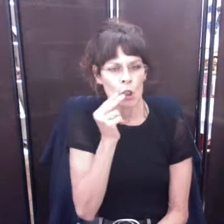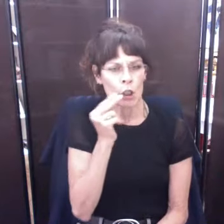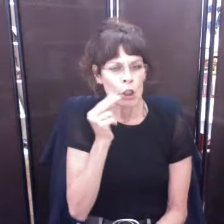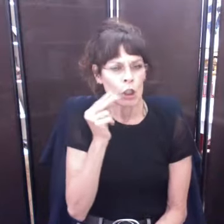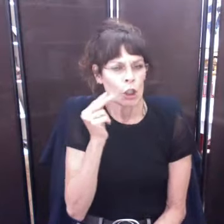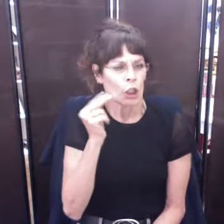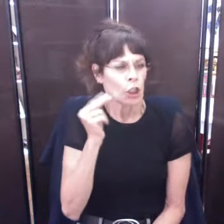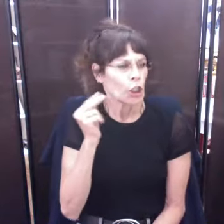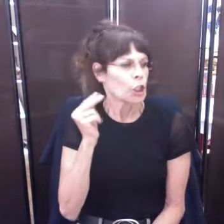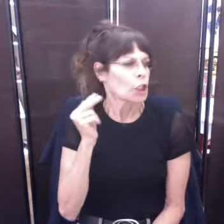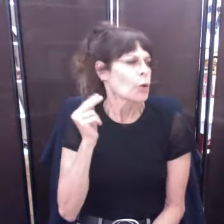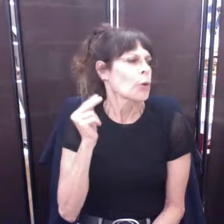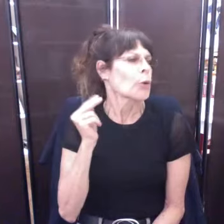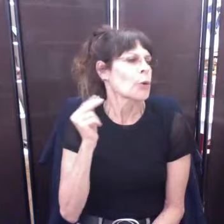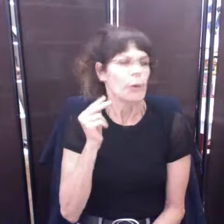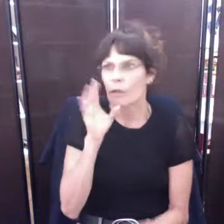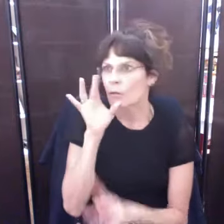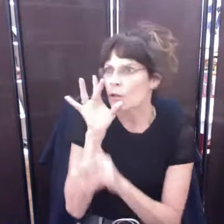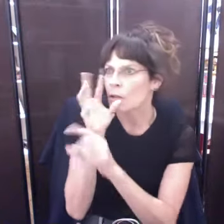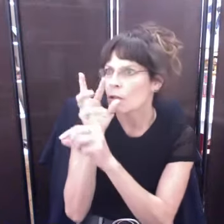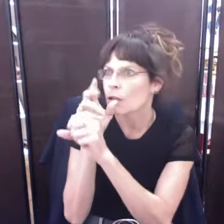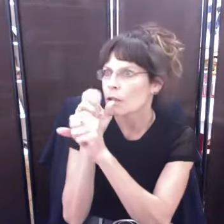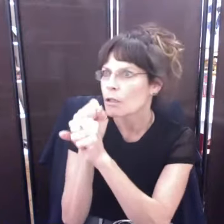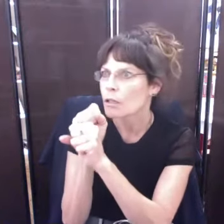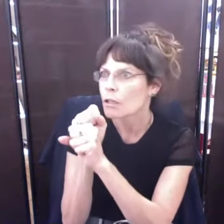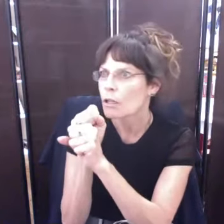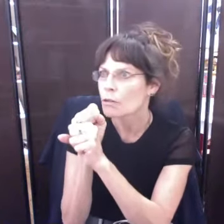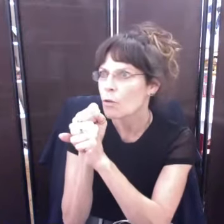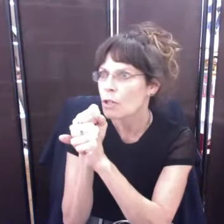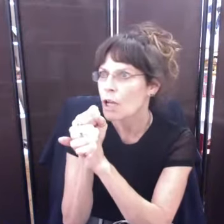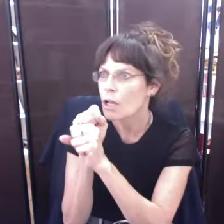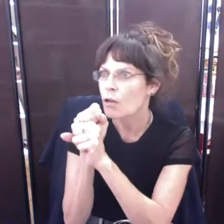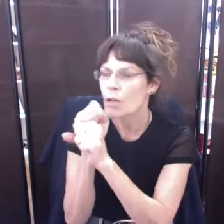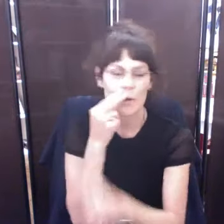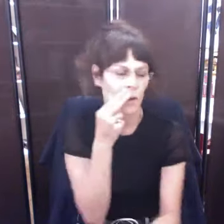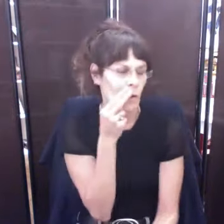in that meeting like it was the thing that I was hanging on to for life. She died sober.